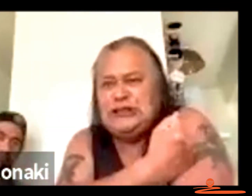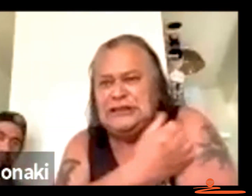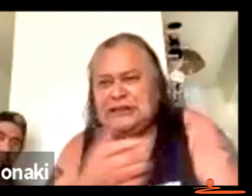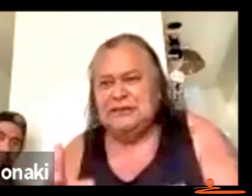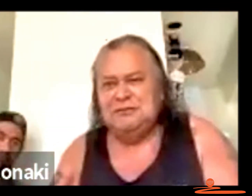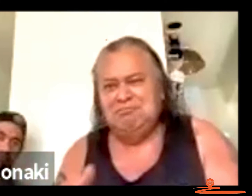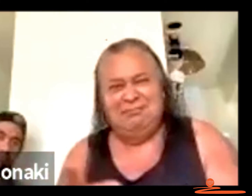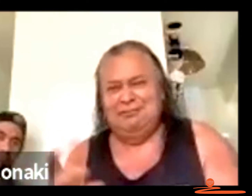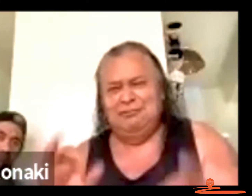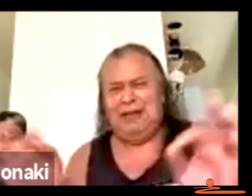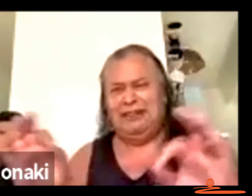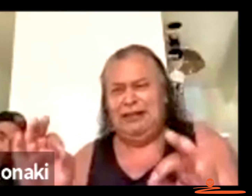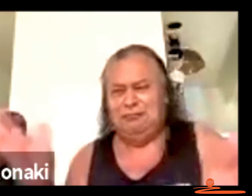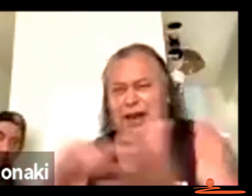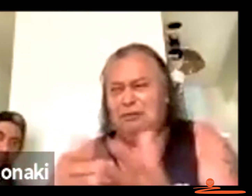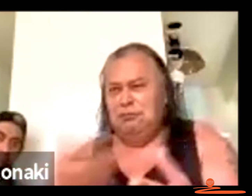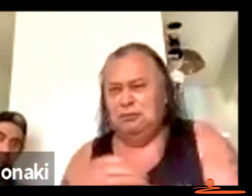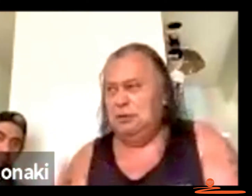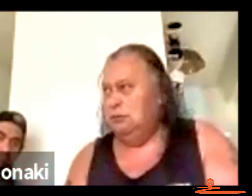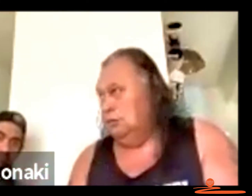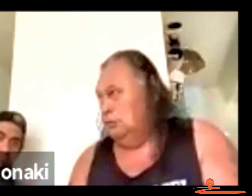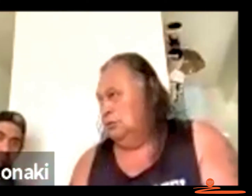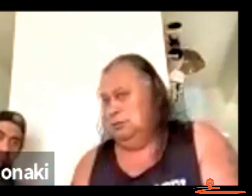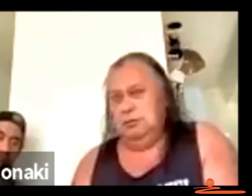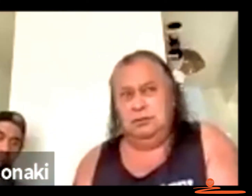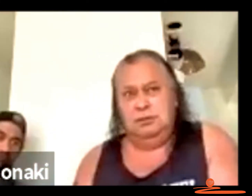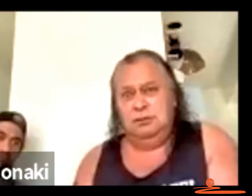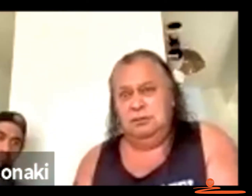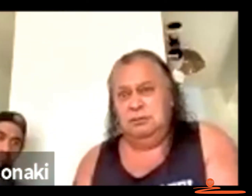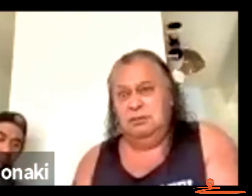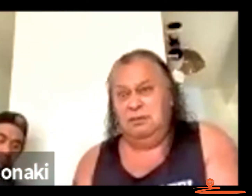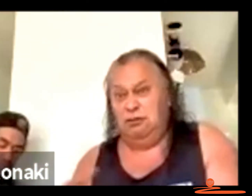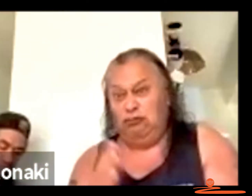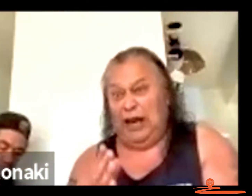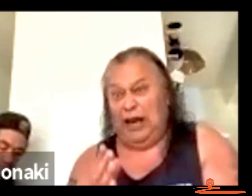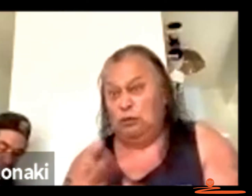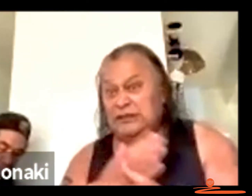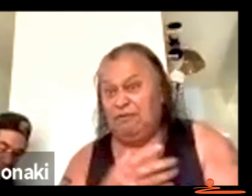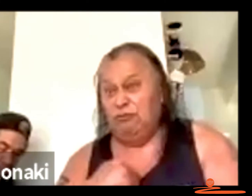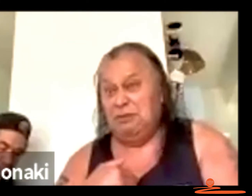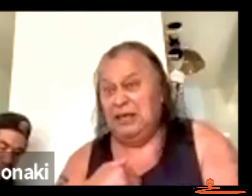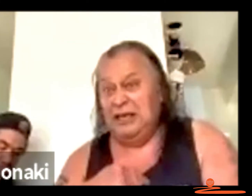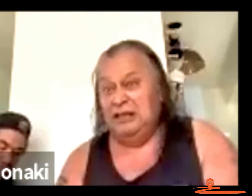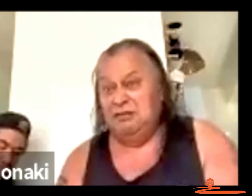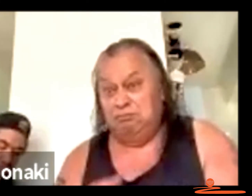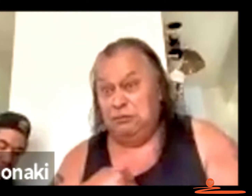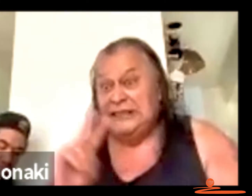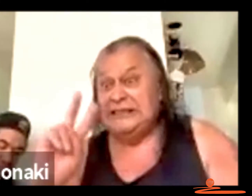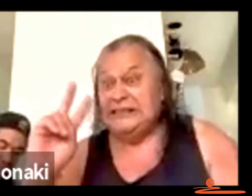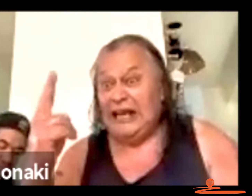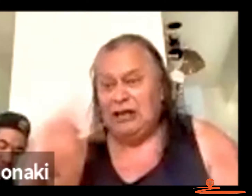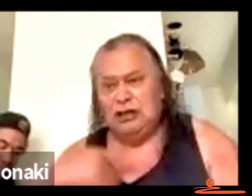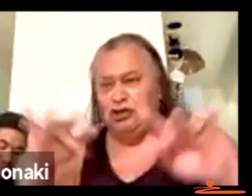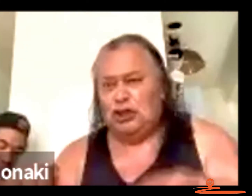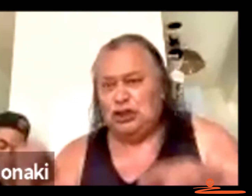prepare by bringing an interpreter on site for me. But there was nothing. I was there, I was stranded on my own, trying to navigate